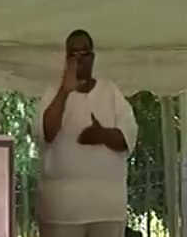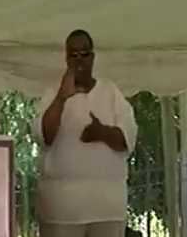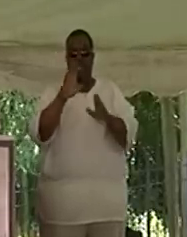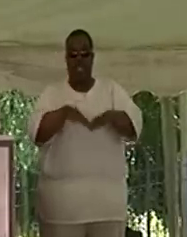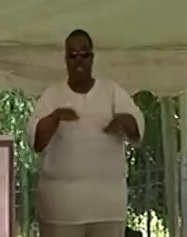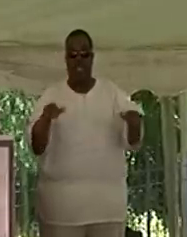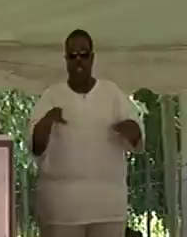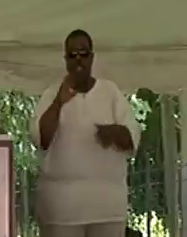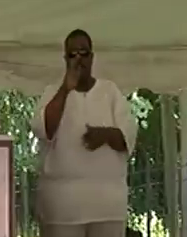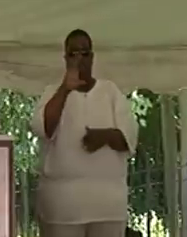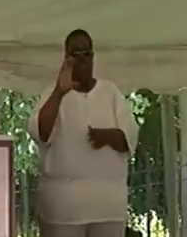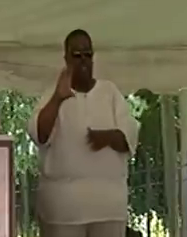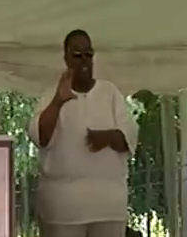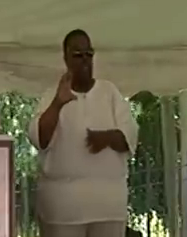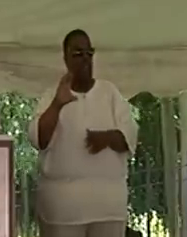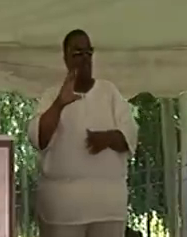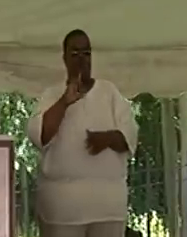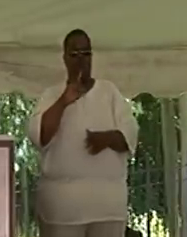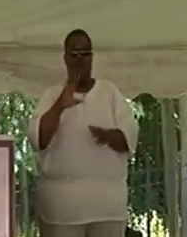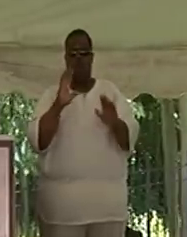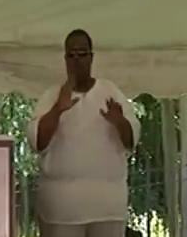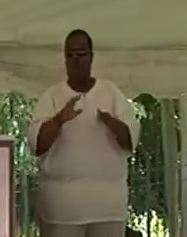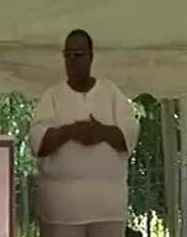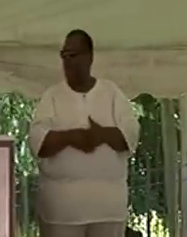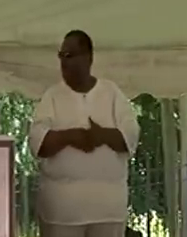1,700 children in foster care.